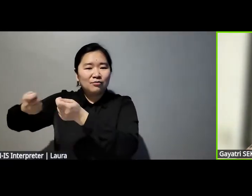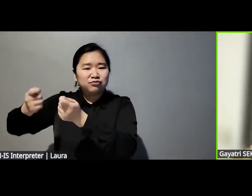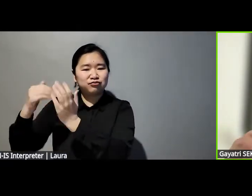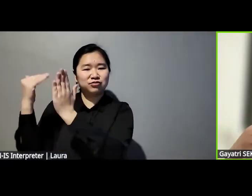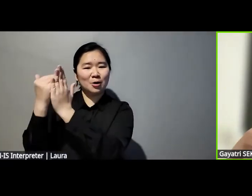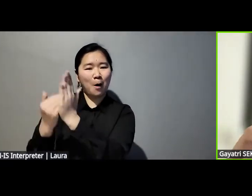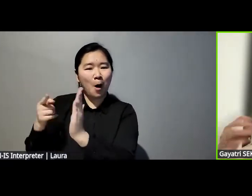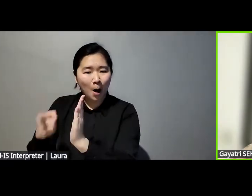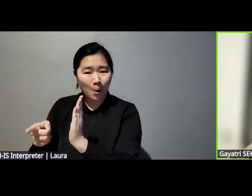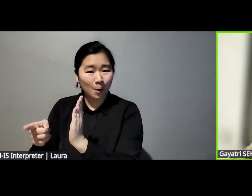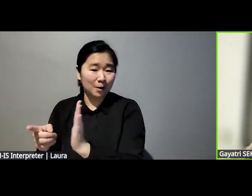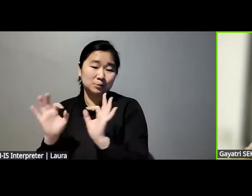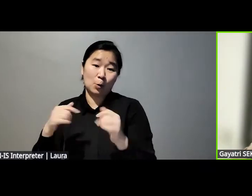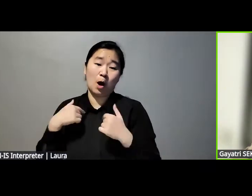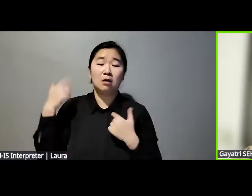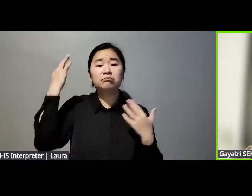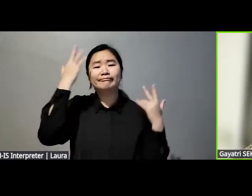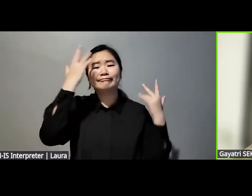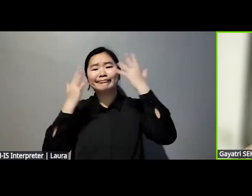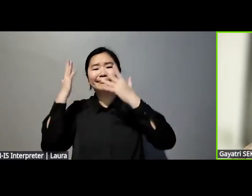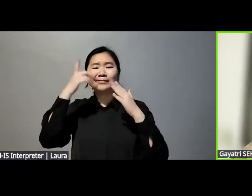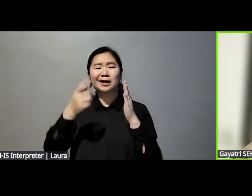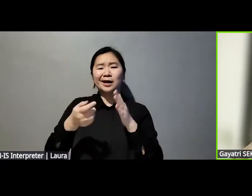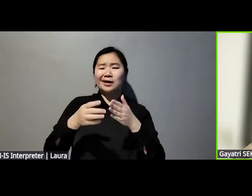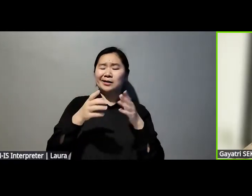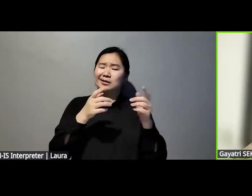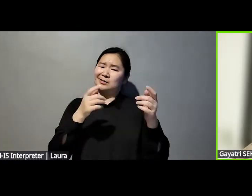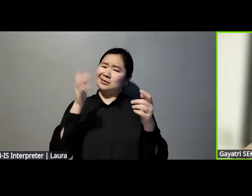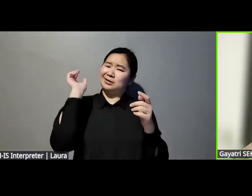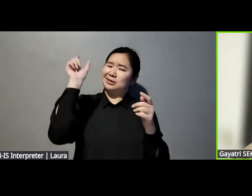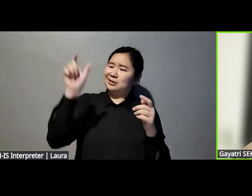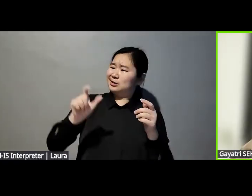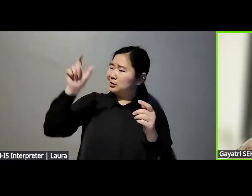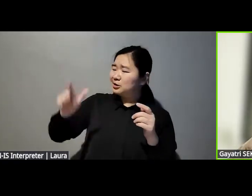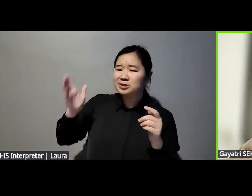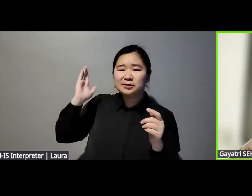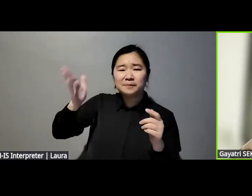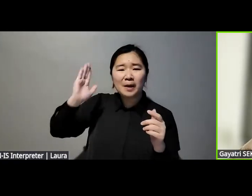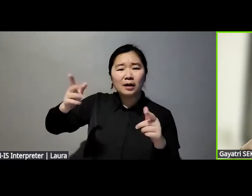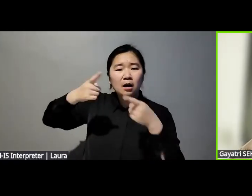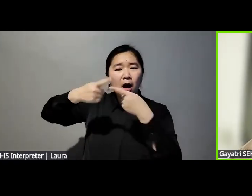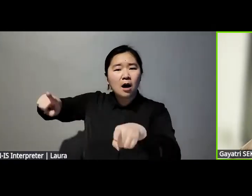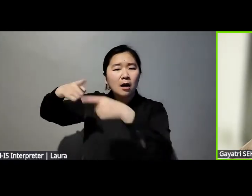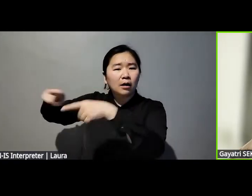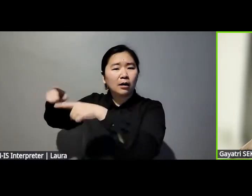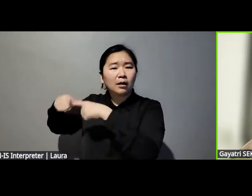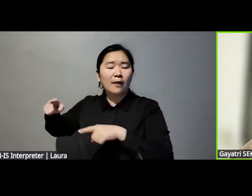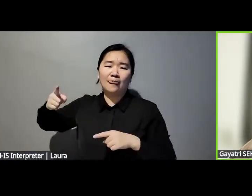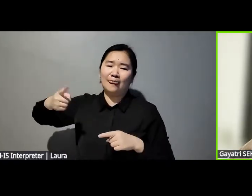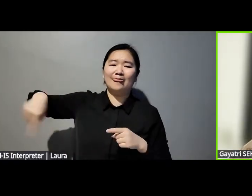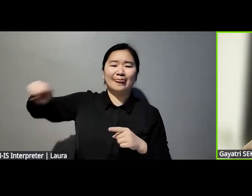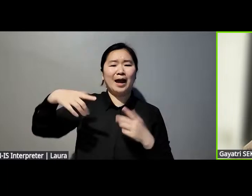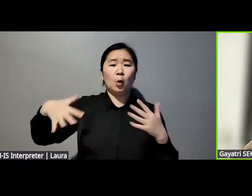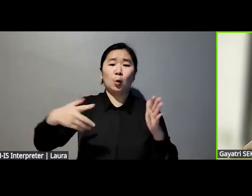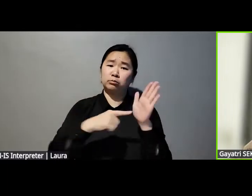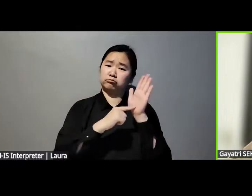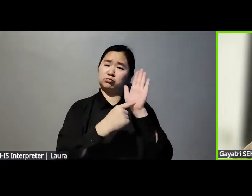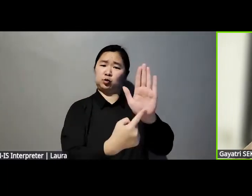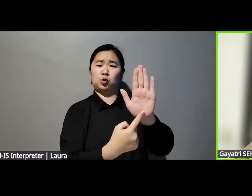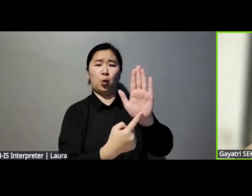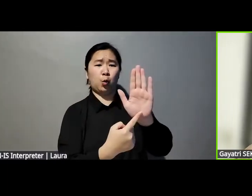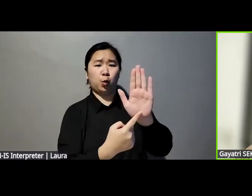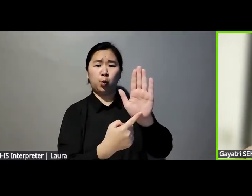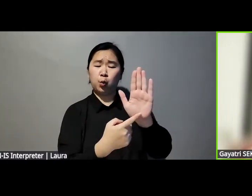will inform broader development systems. And it's particularly consequential